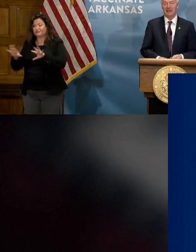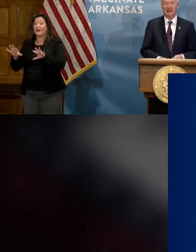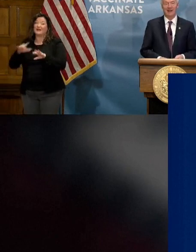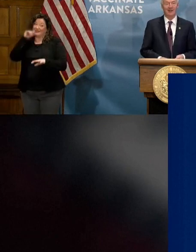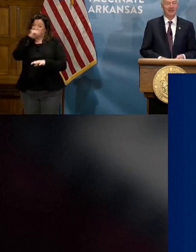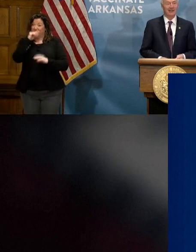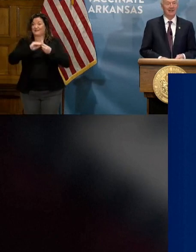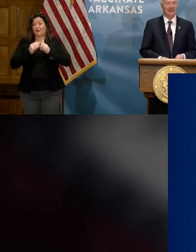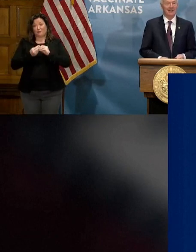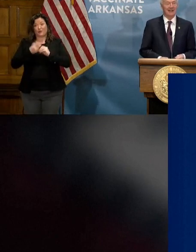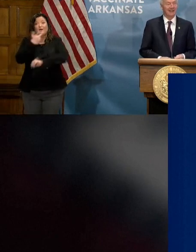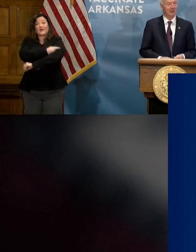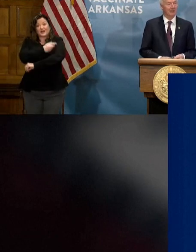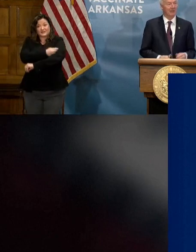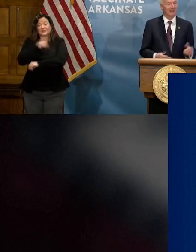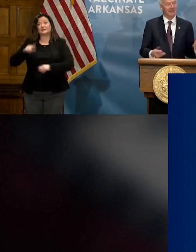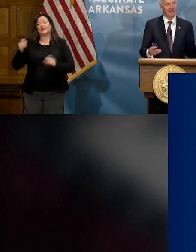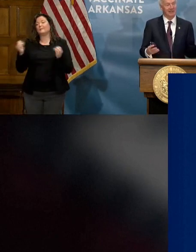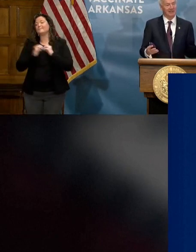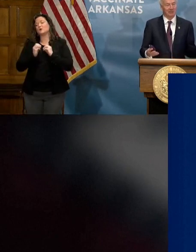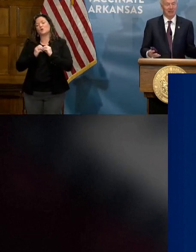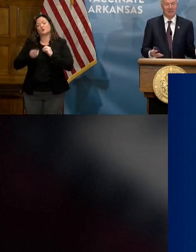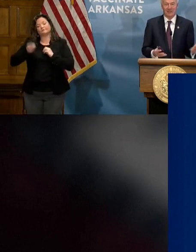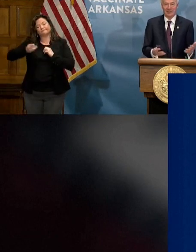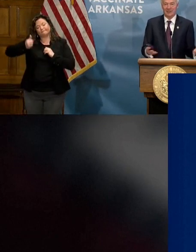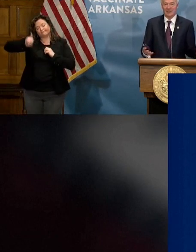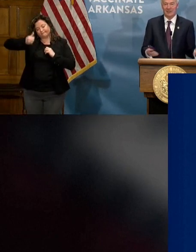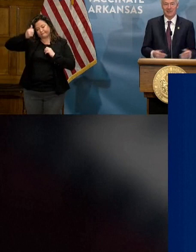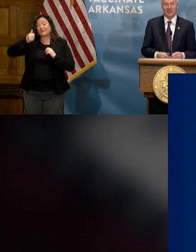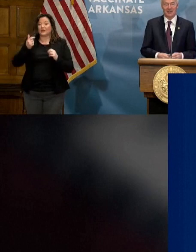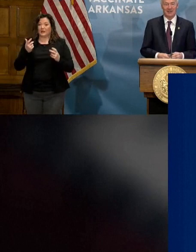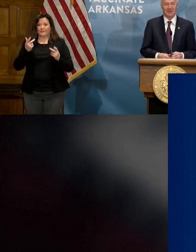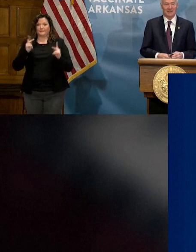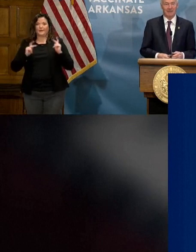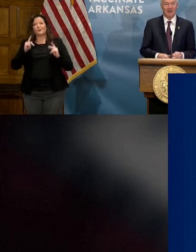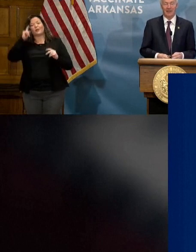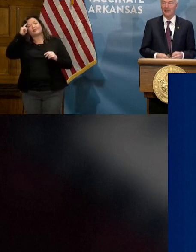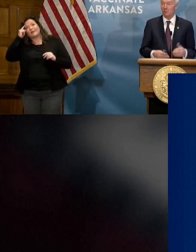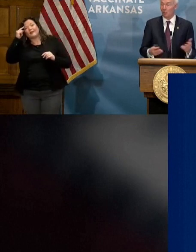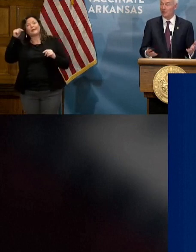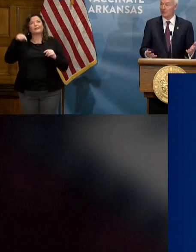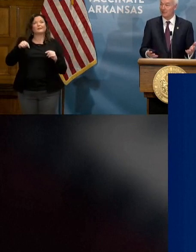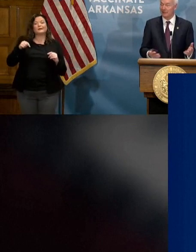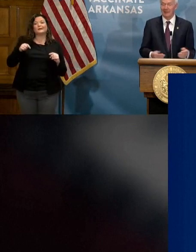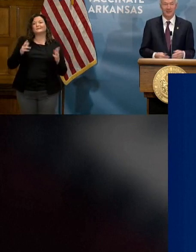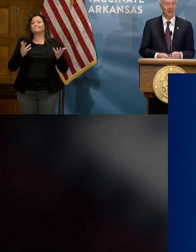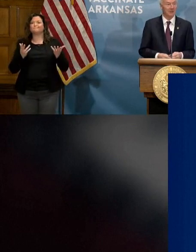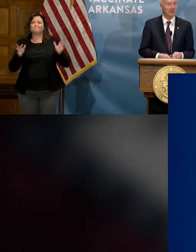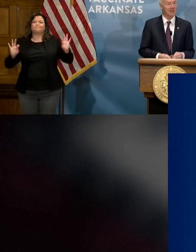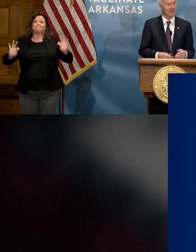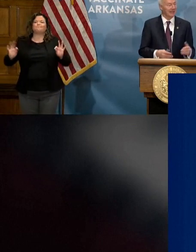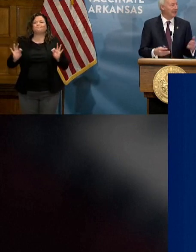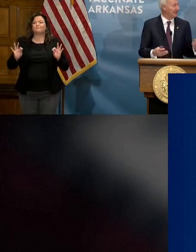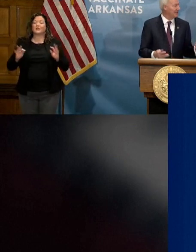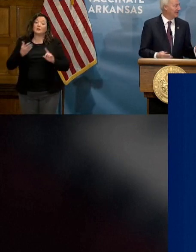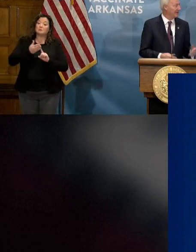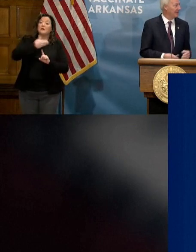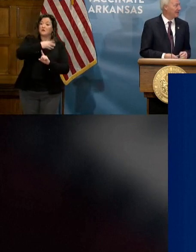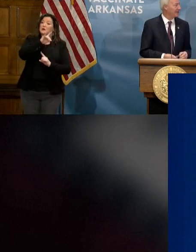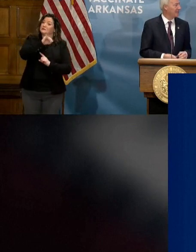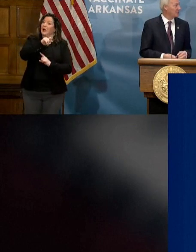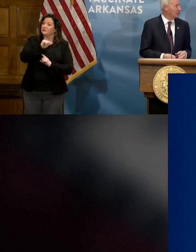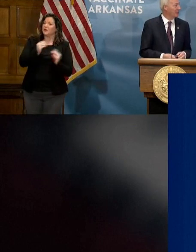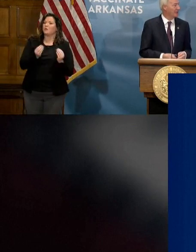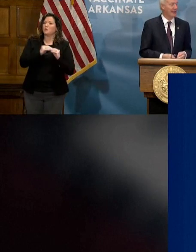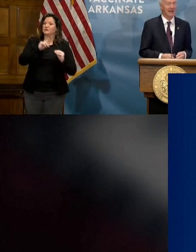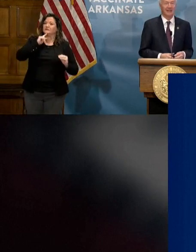to be higher. I can only think that the public sees this as not as worrisome as Delta, and there is